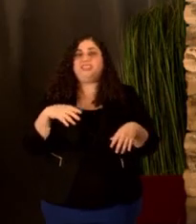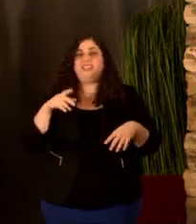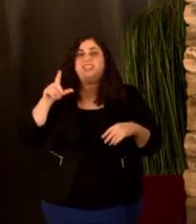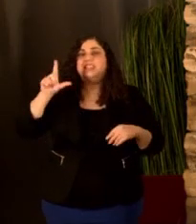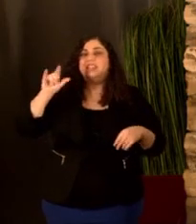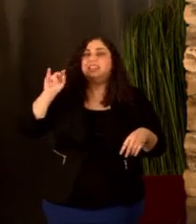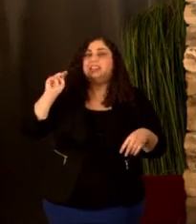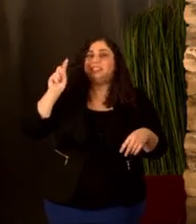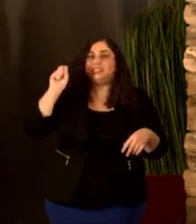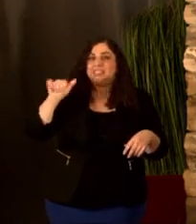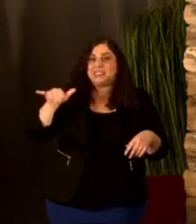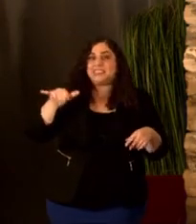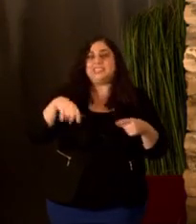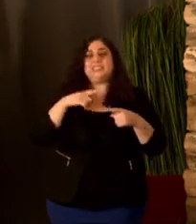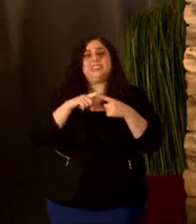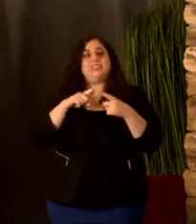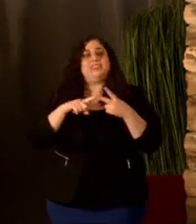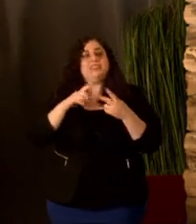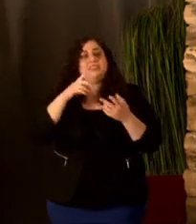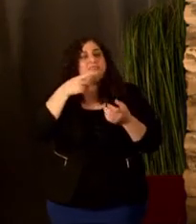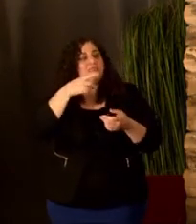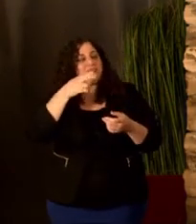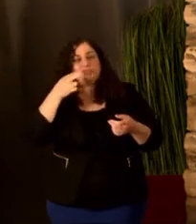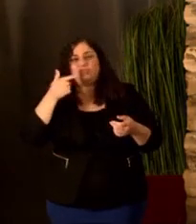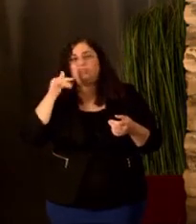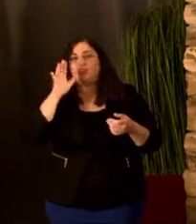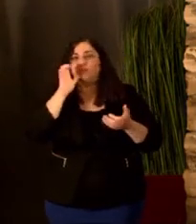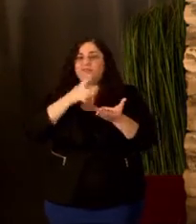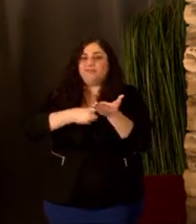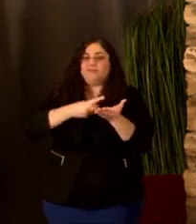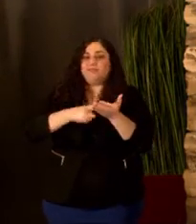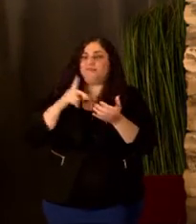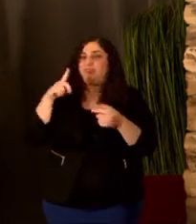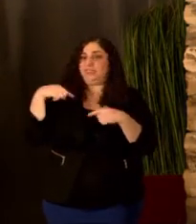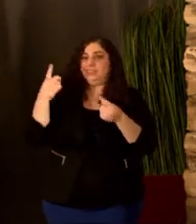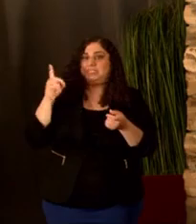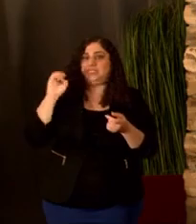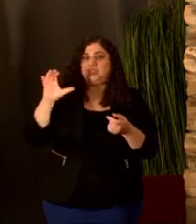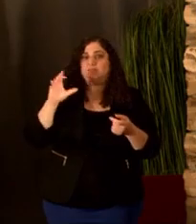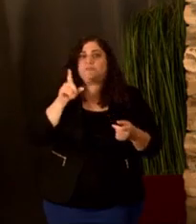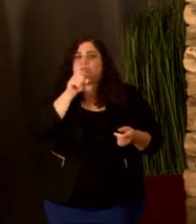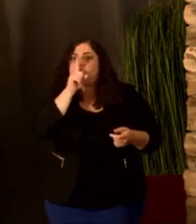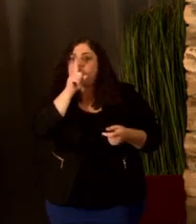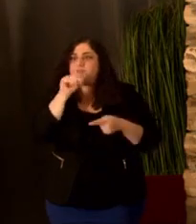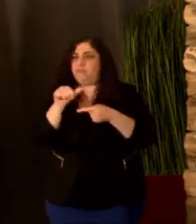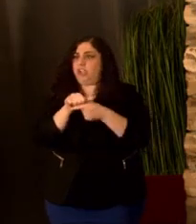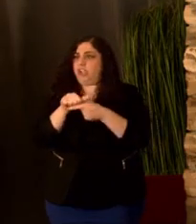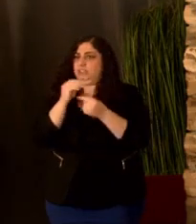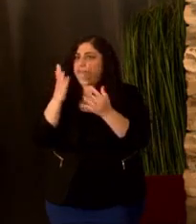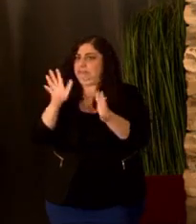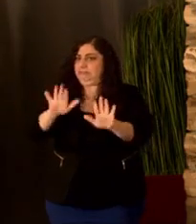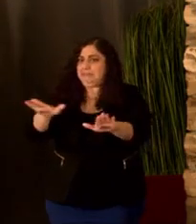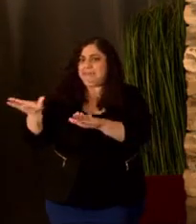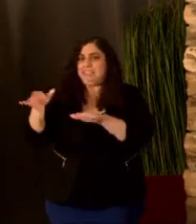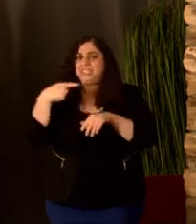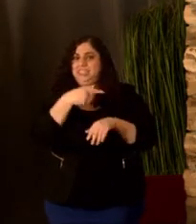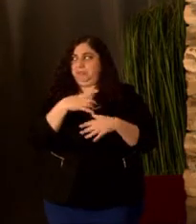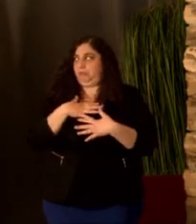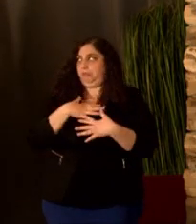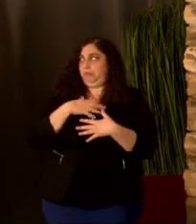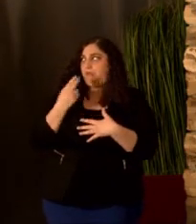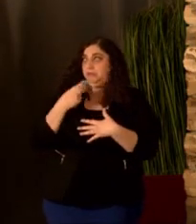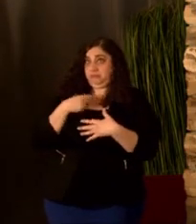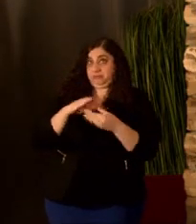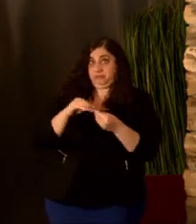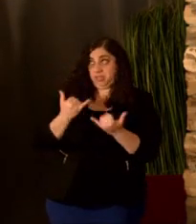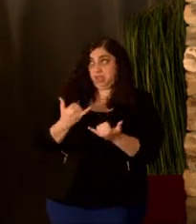talk a little bit about their experience over the last few months. And we did this unrehearsed, and Lindsay was gracious enough to say, I'll come in